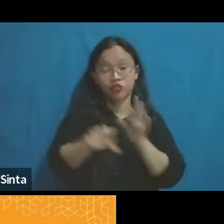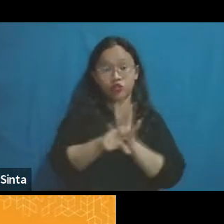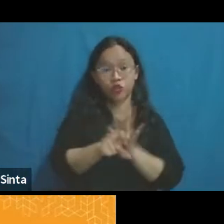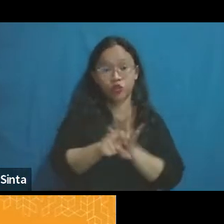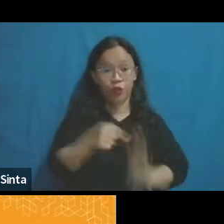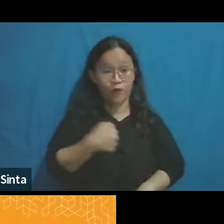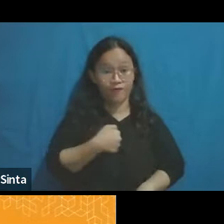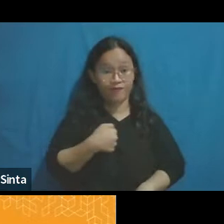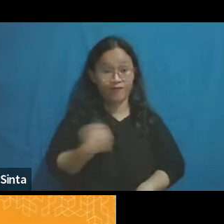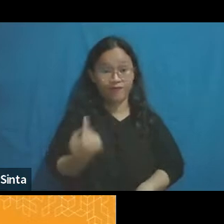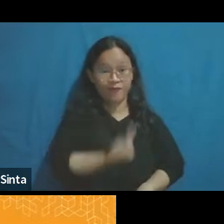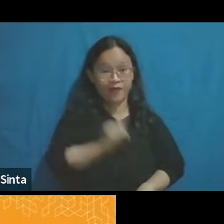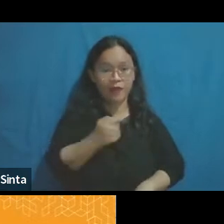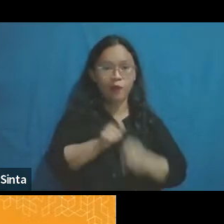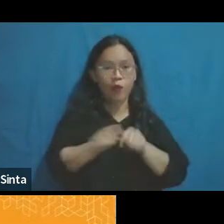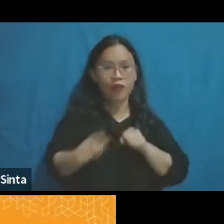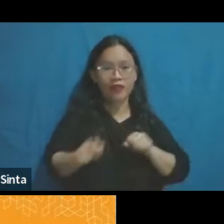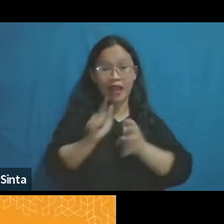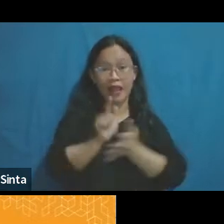to make it